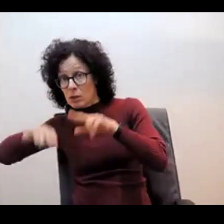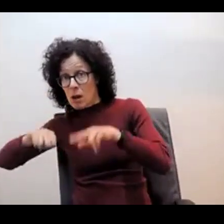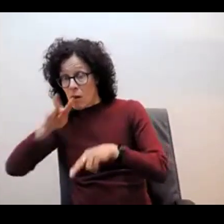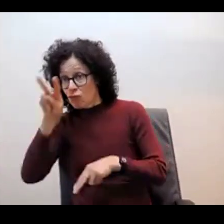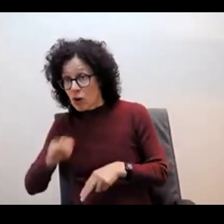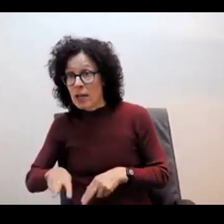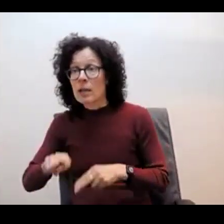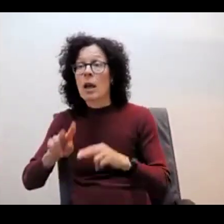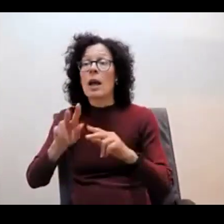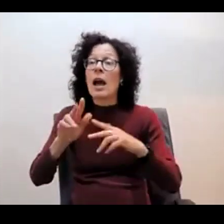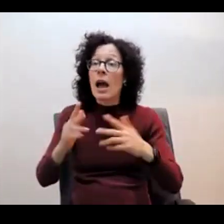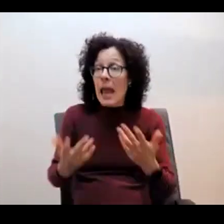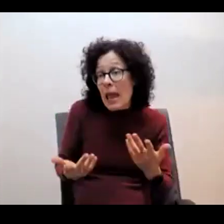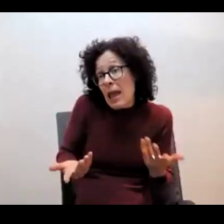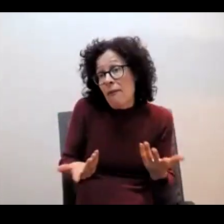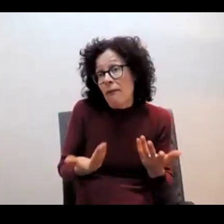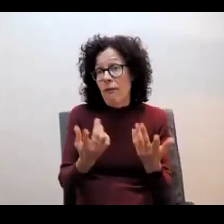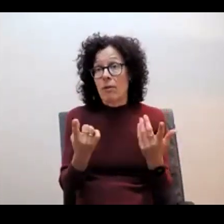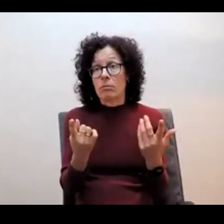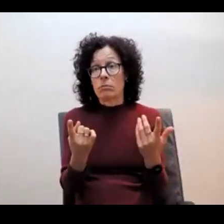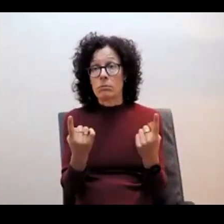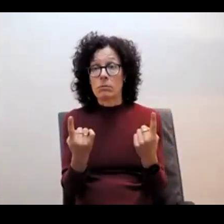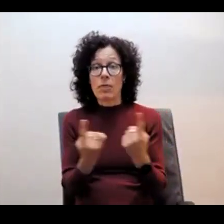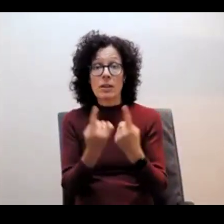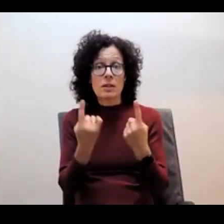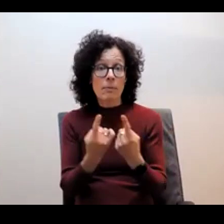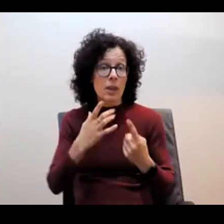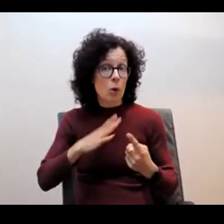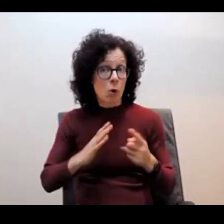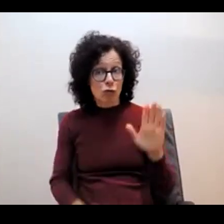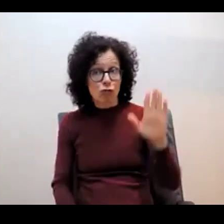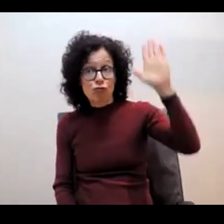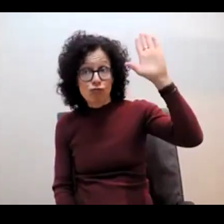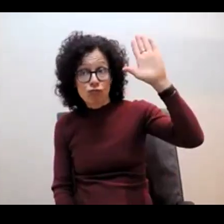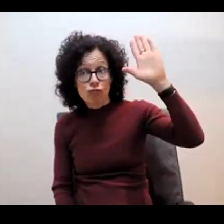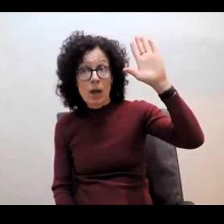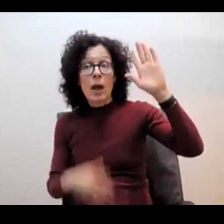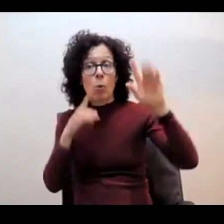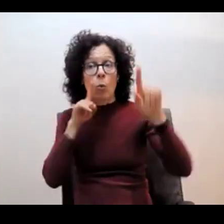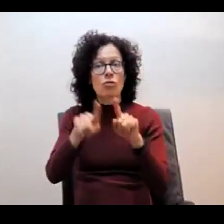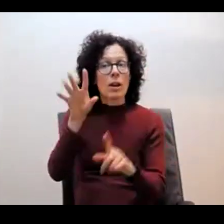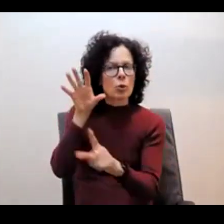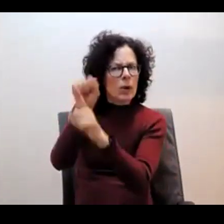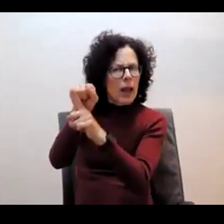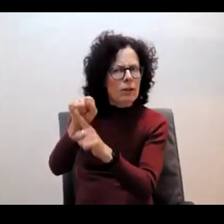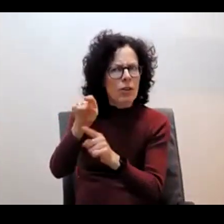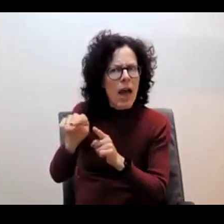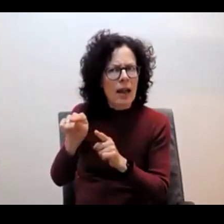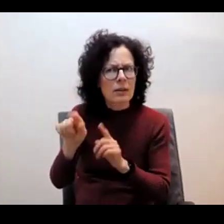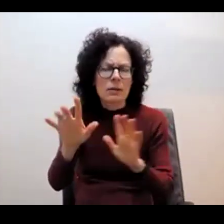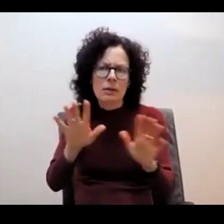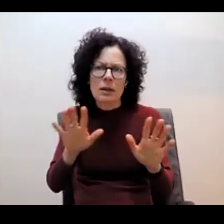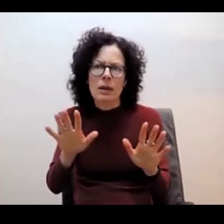But also if there's something that you might want to raise your hand, and if we can catch that in some way,